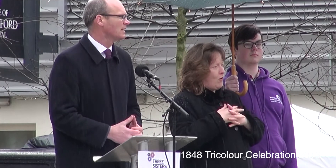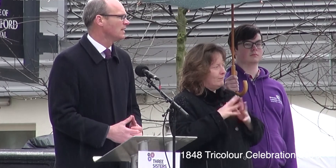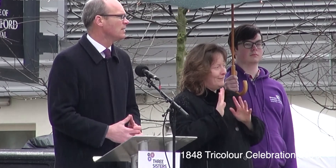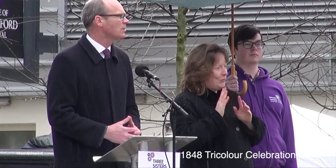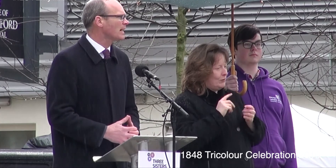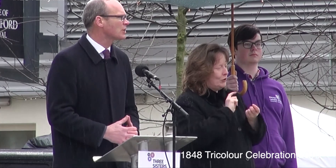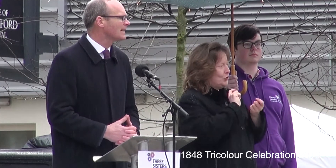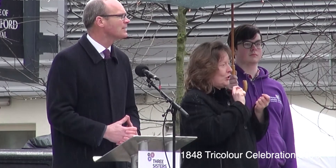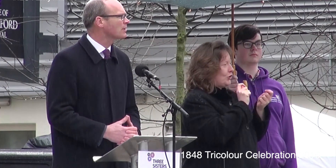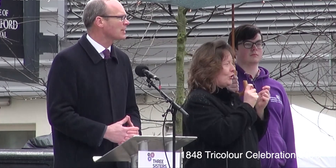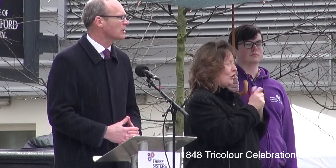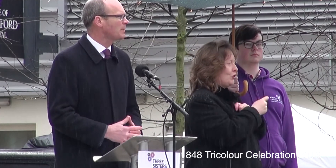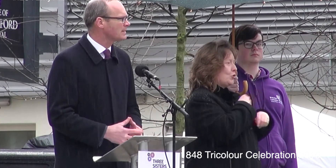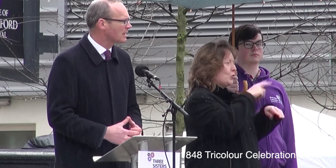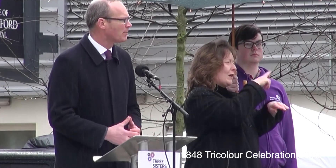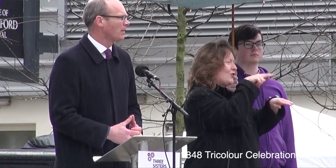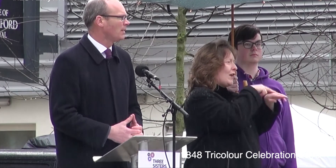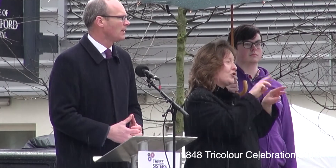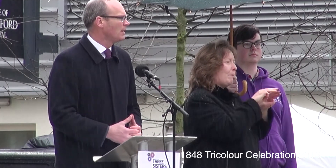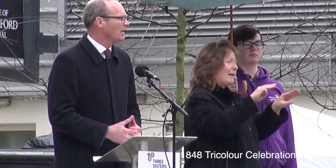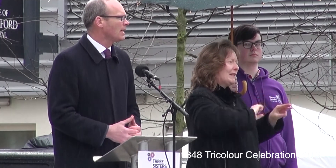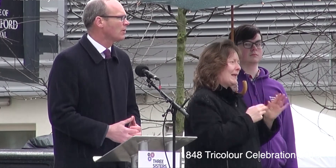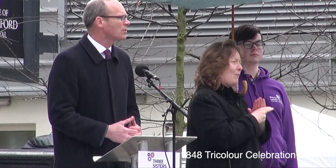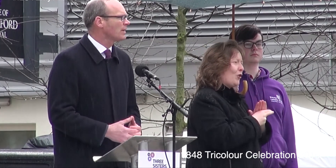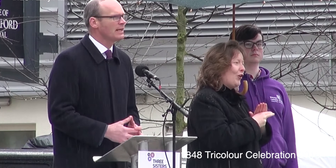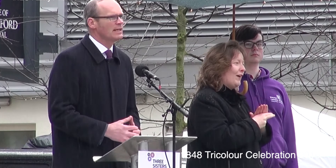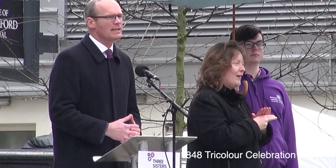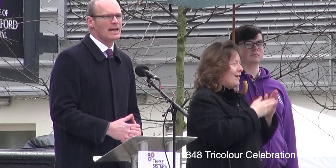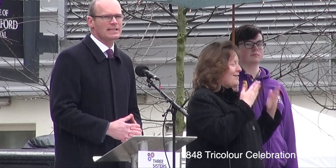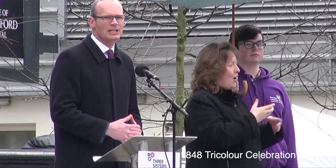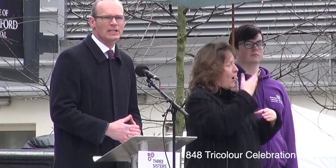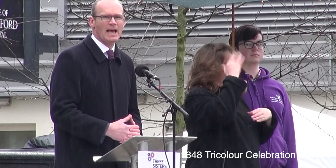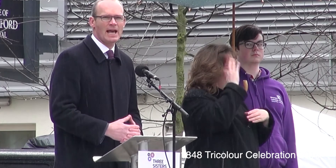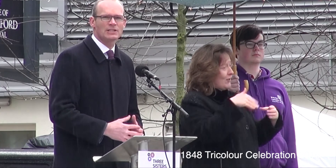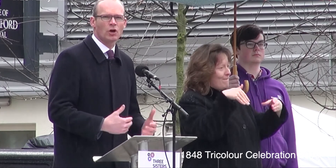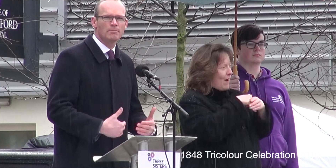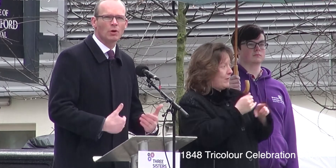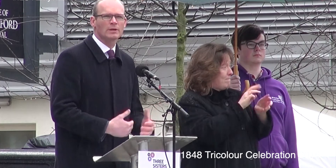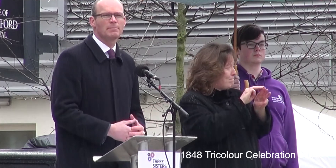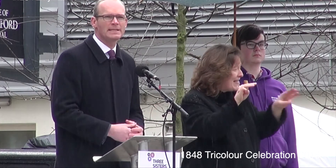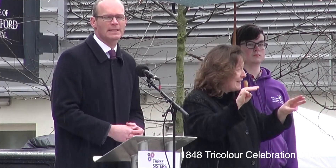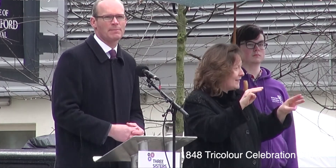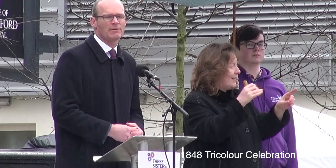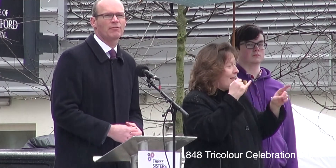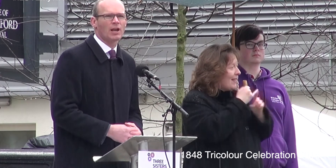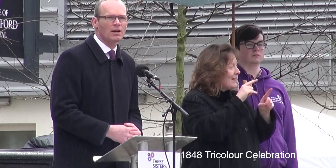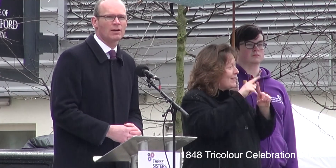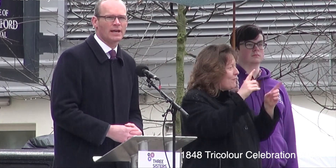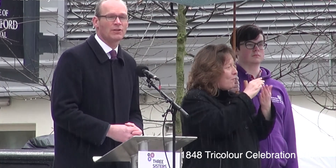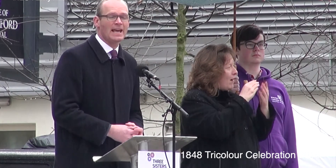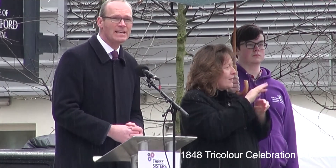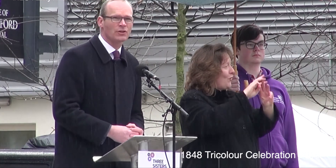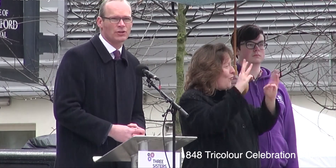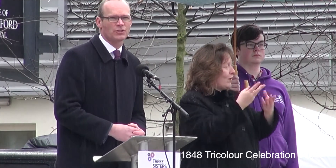streets to actually an international peacekeeper, a country that has actually had unbroken peacekeeping for